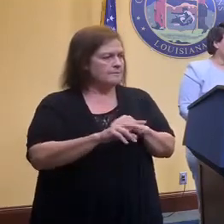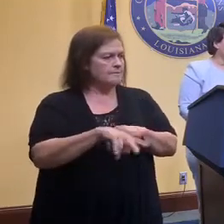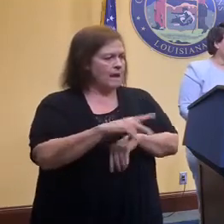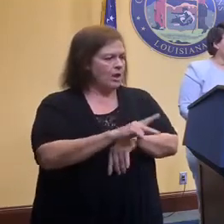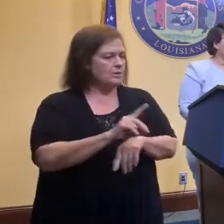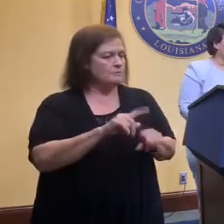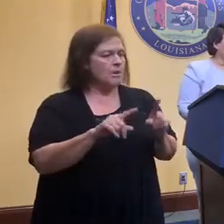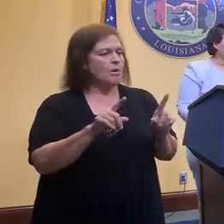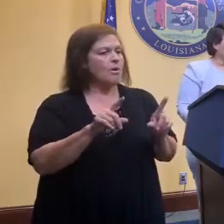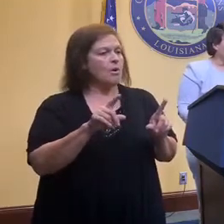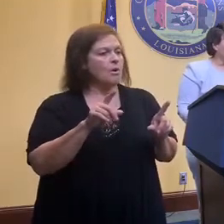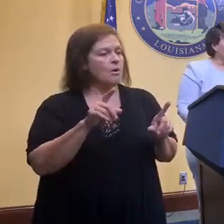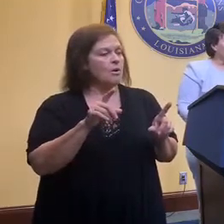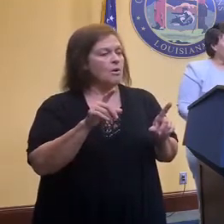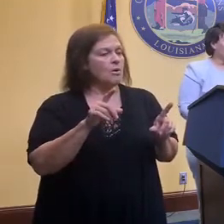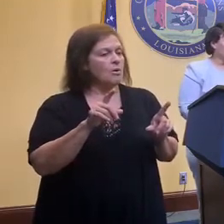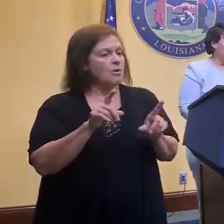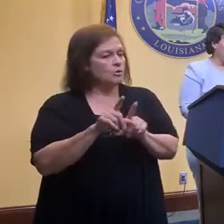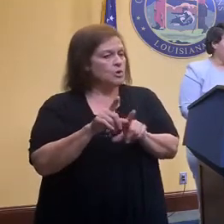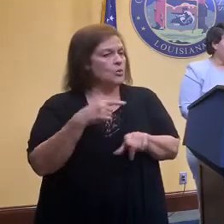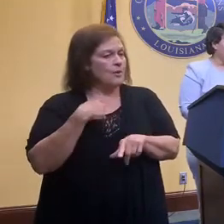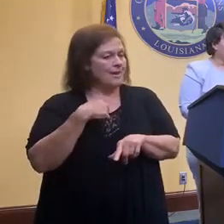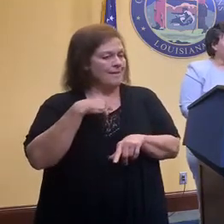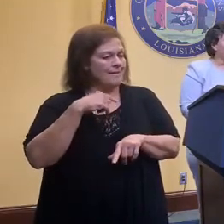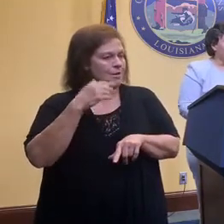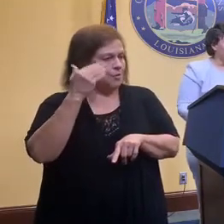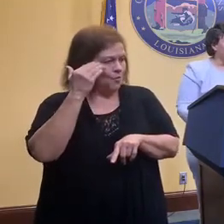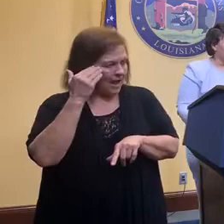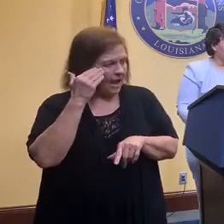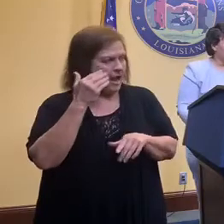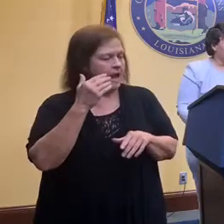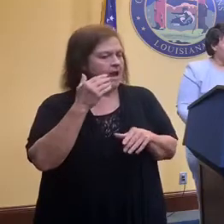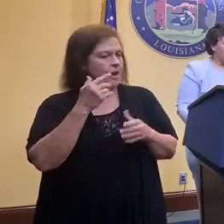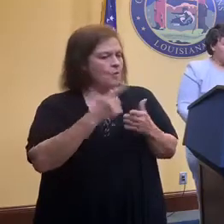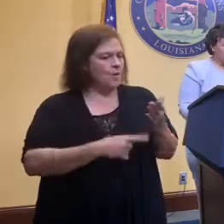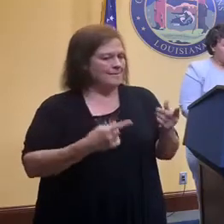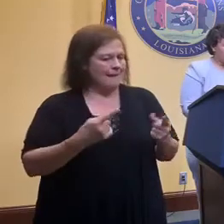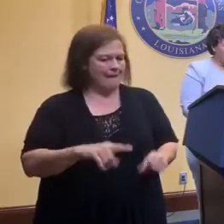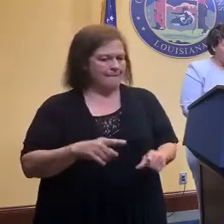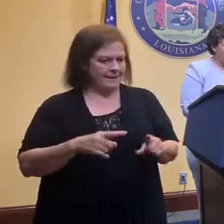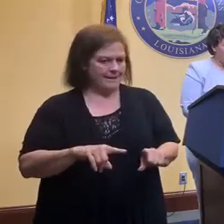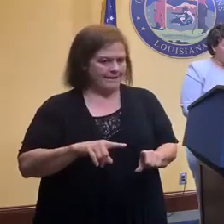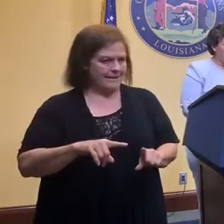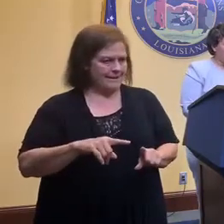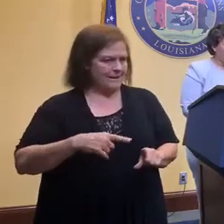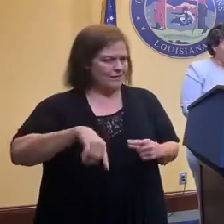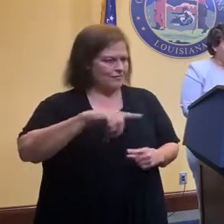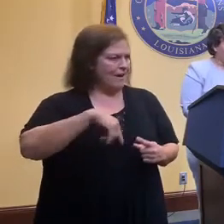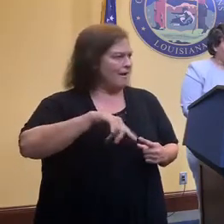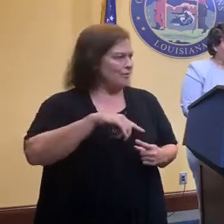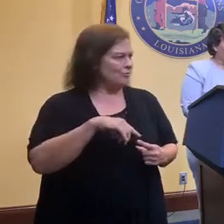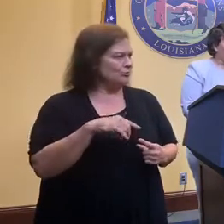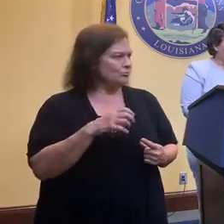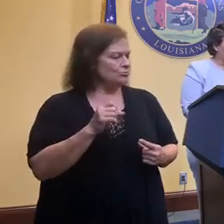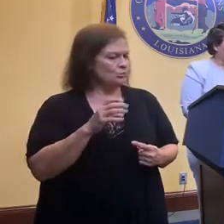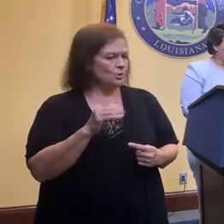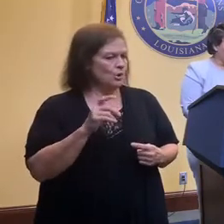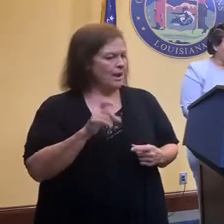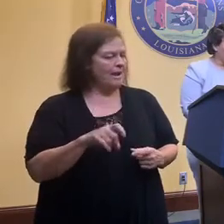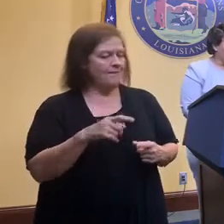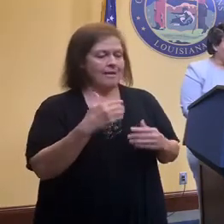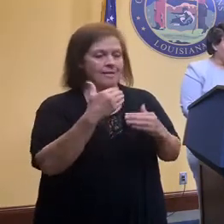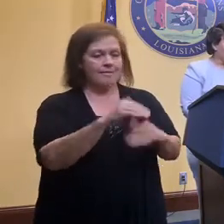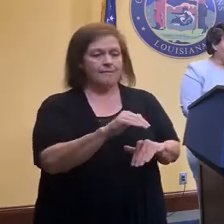also being very aware of what's happening around us. And so limiting